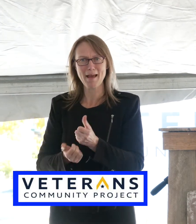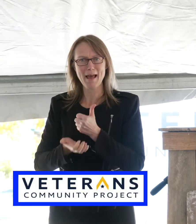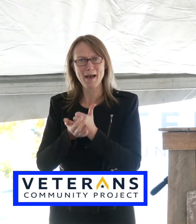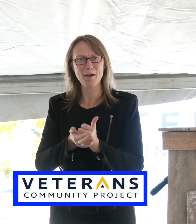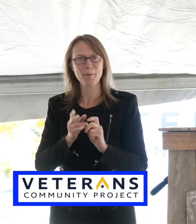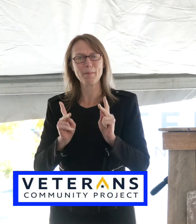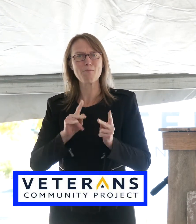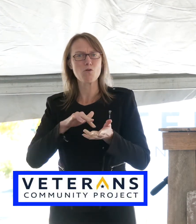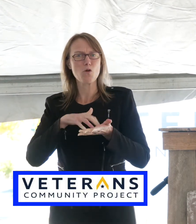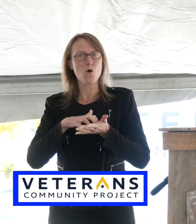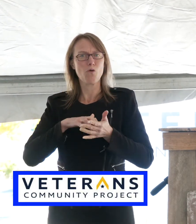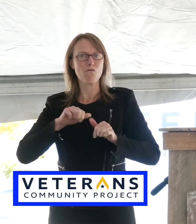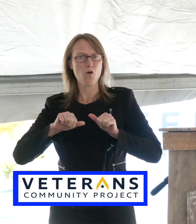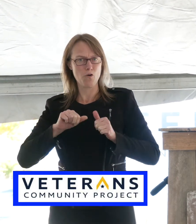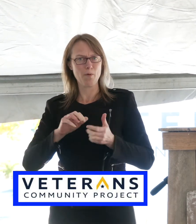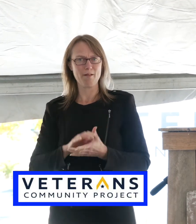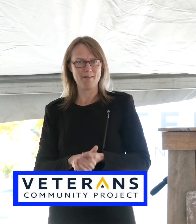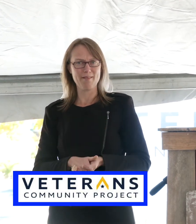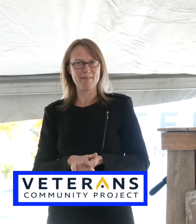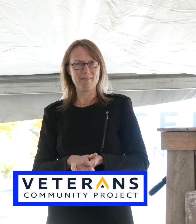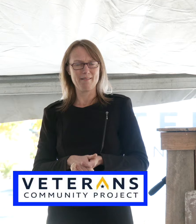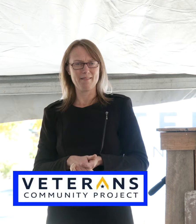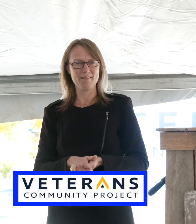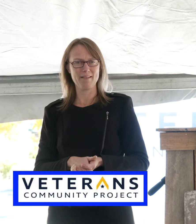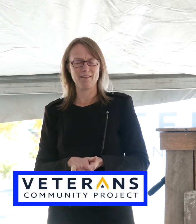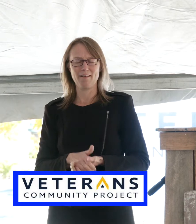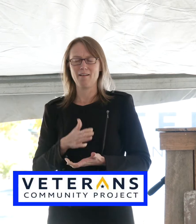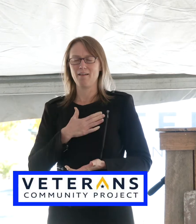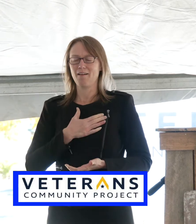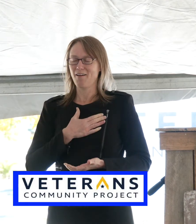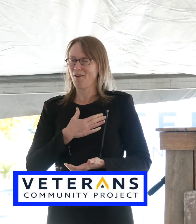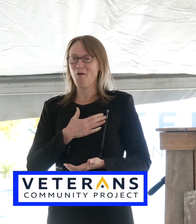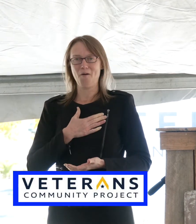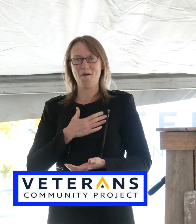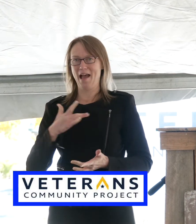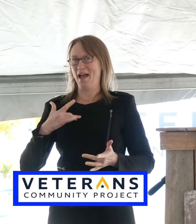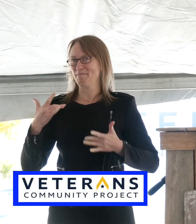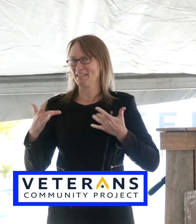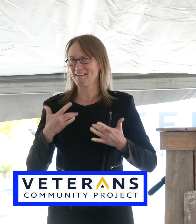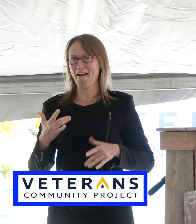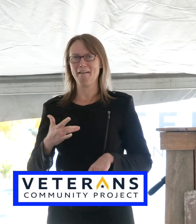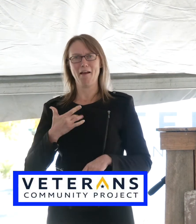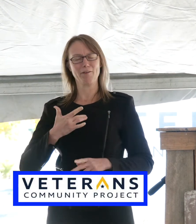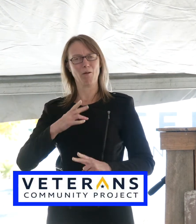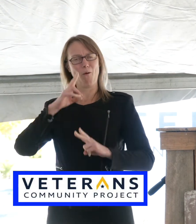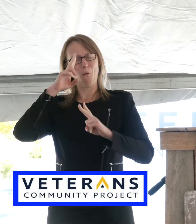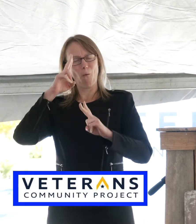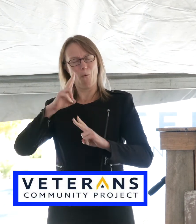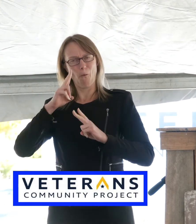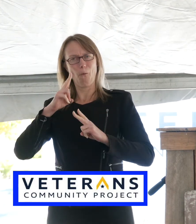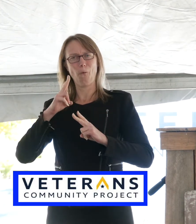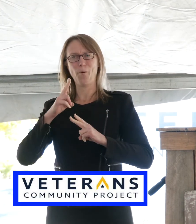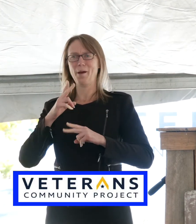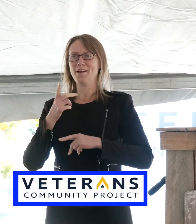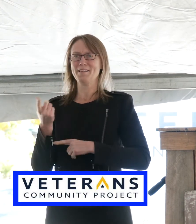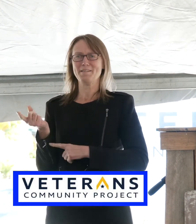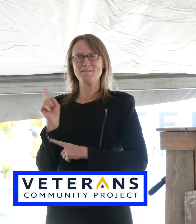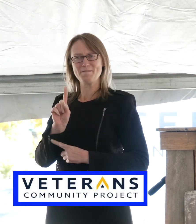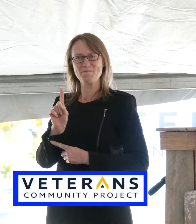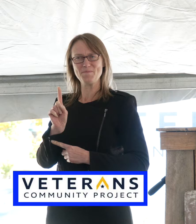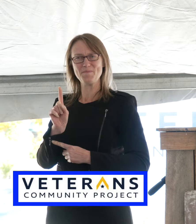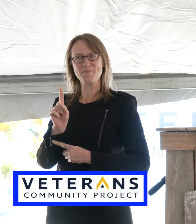that's why we'll continue to make a difference. I am so excited and honored to be here representing